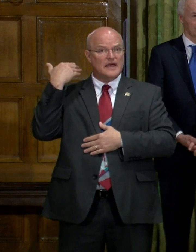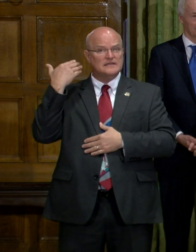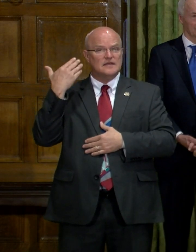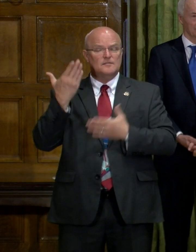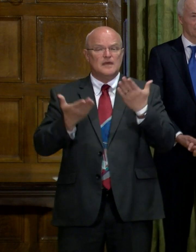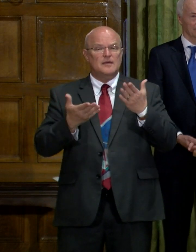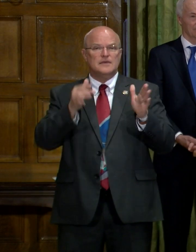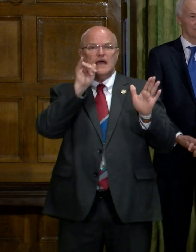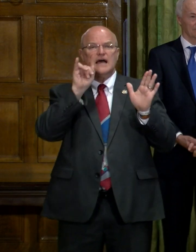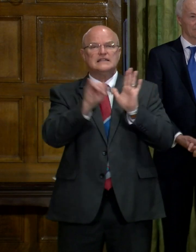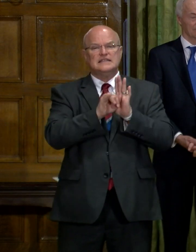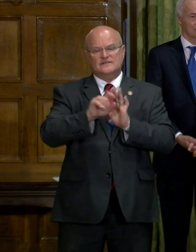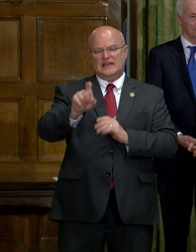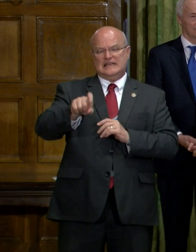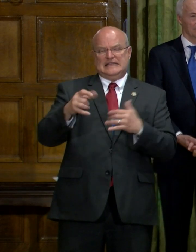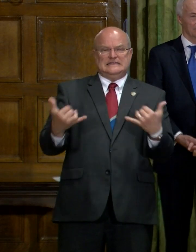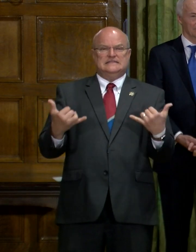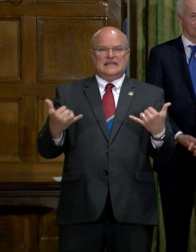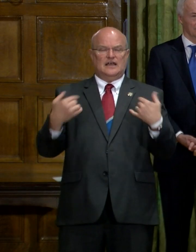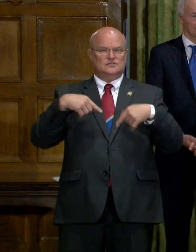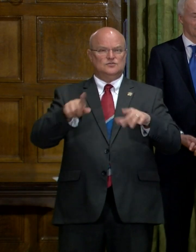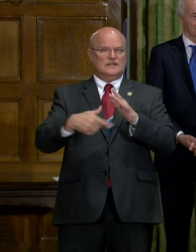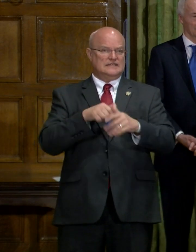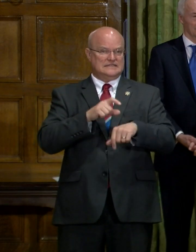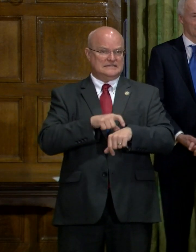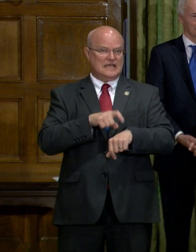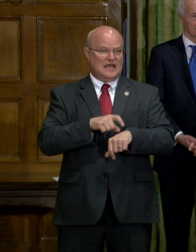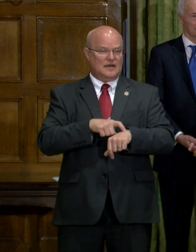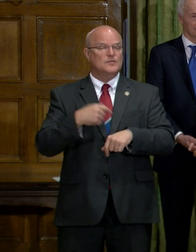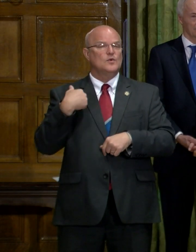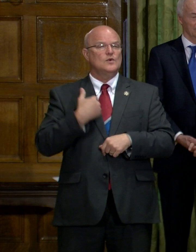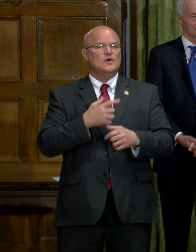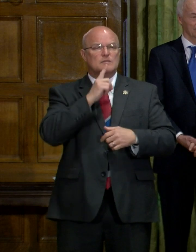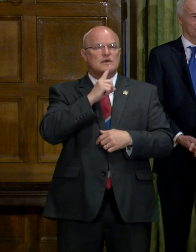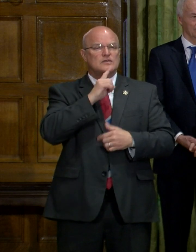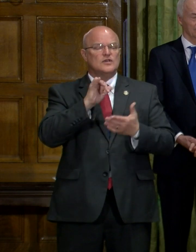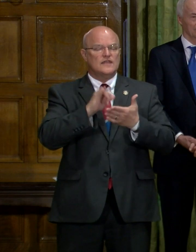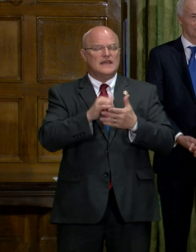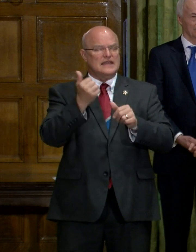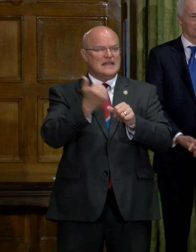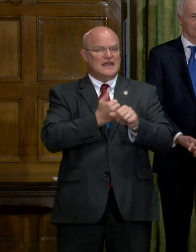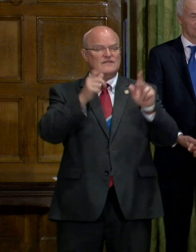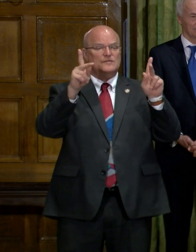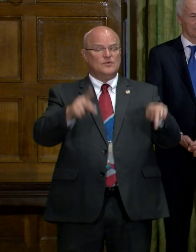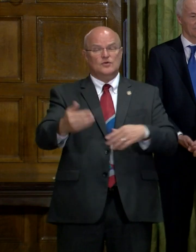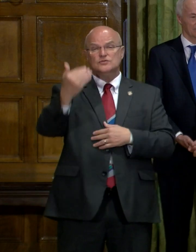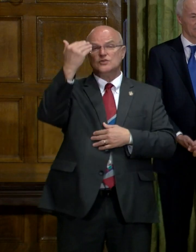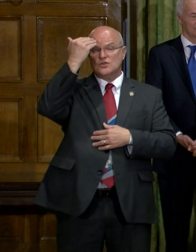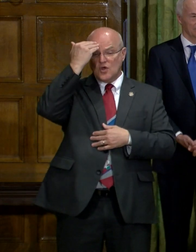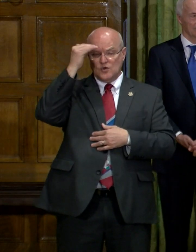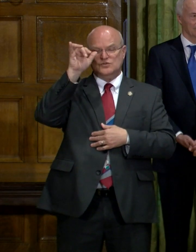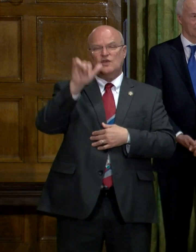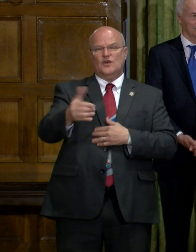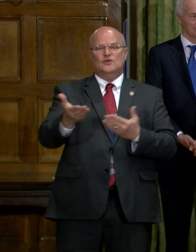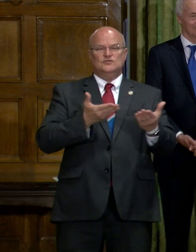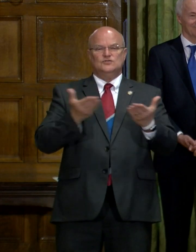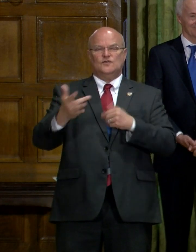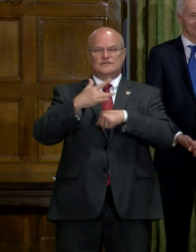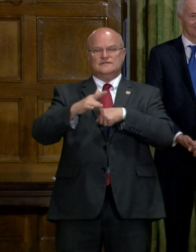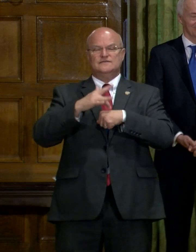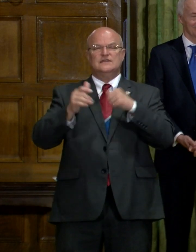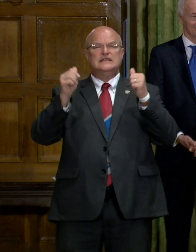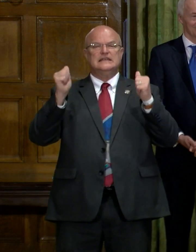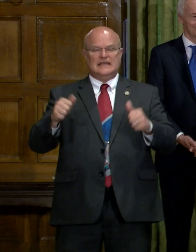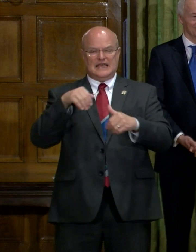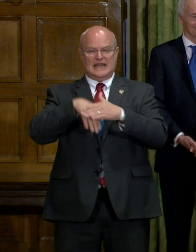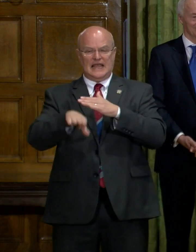be identifying some needs for those services during this time. So we want to make sure that every Arkansan knows that those services are available for you to access